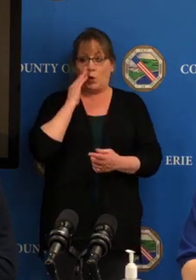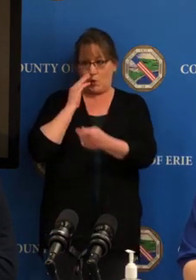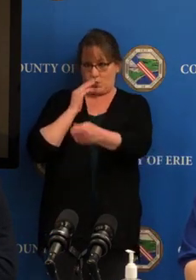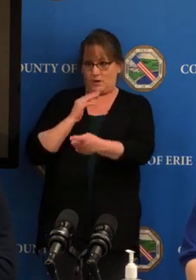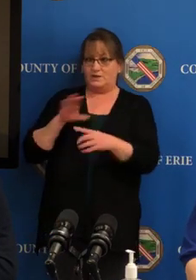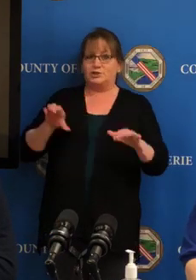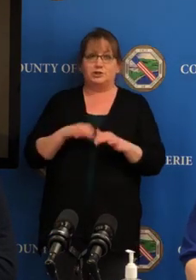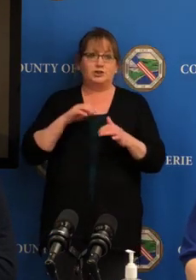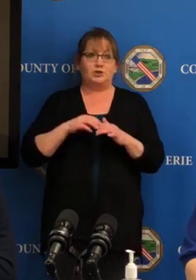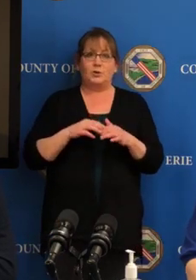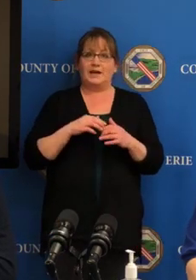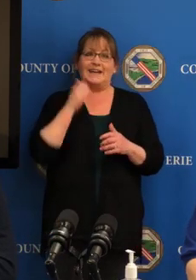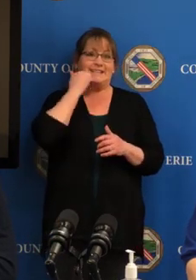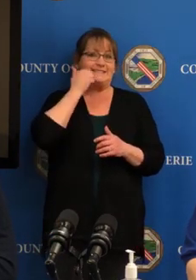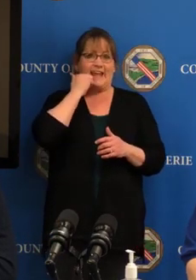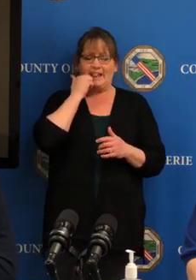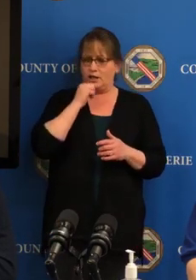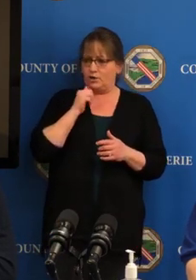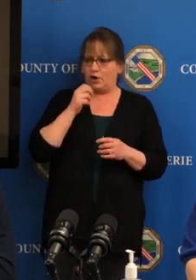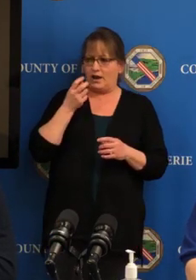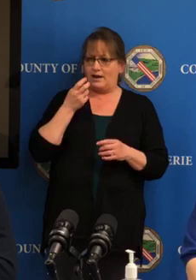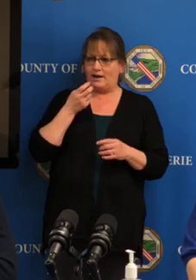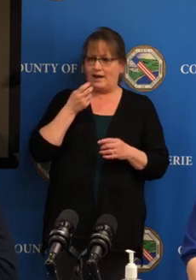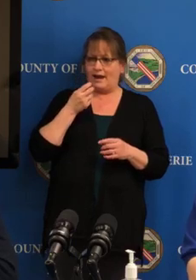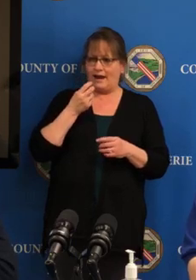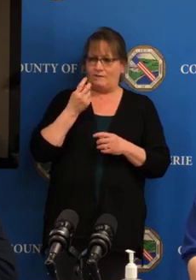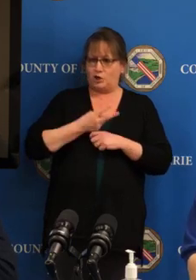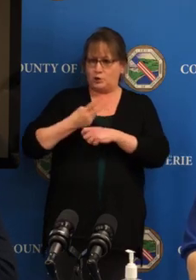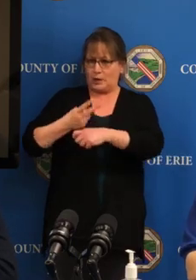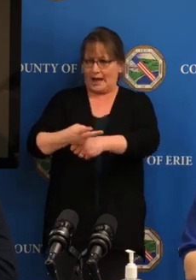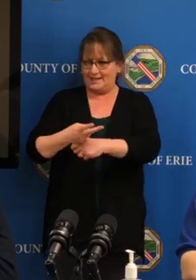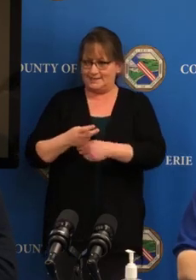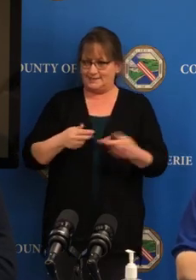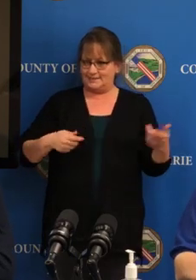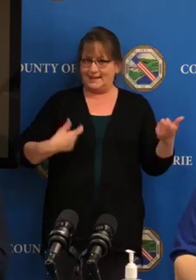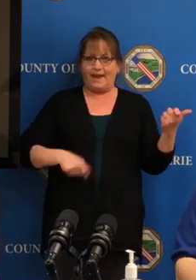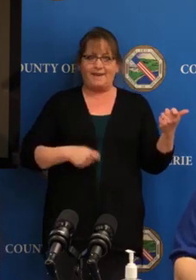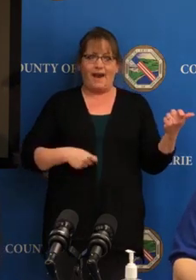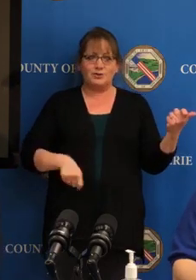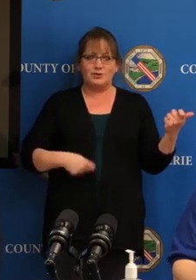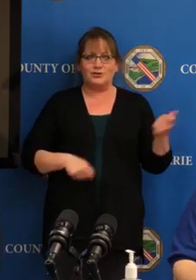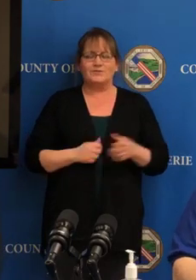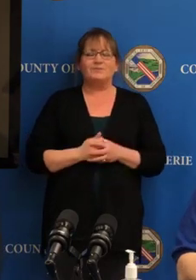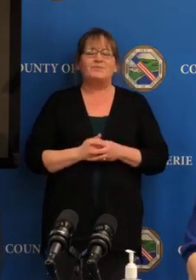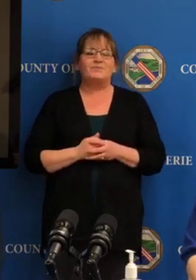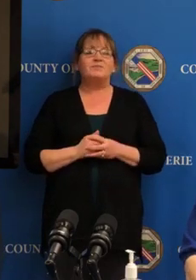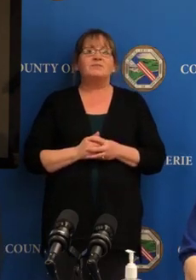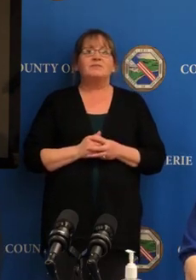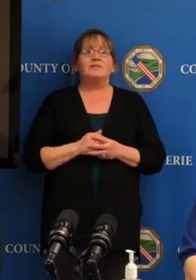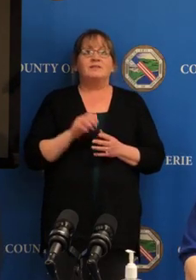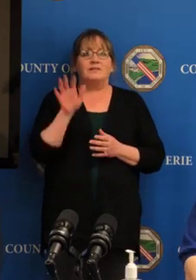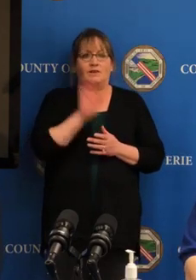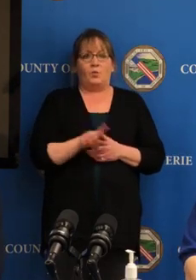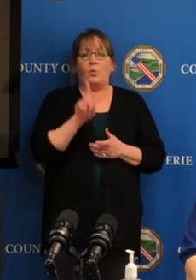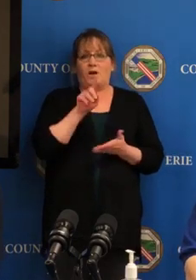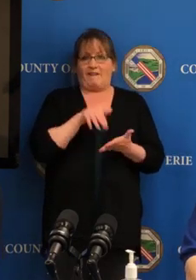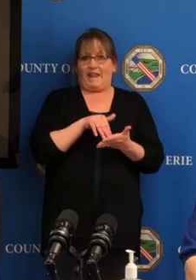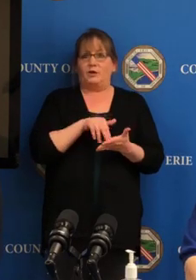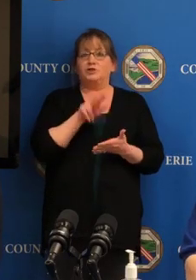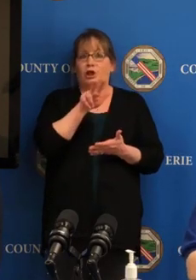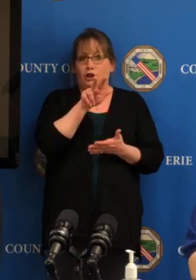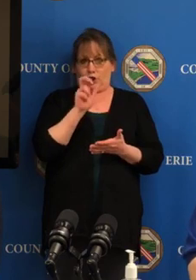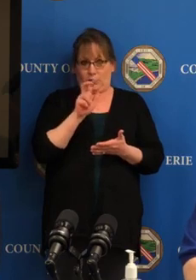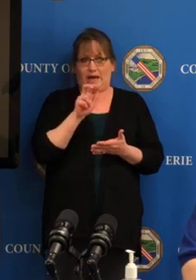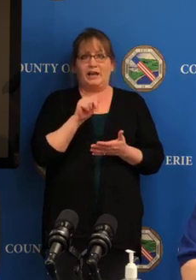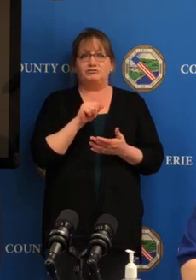doing a daily concert, or every other day, Mark? Every other day. Okay, now there's 1,300 seniors that come to the